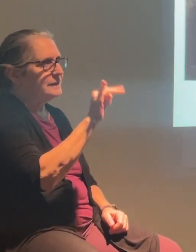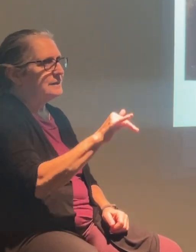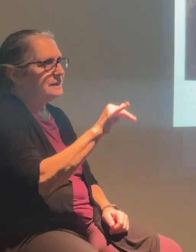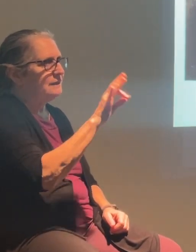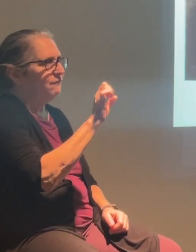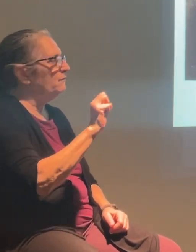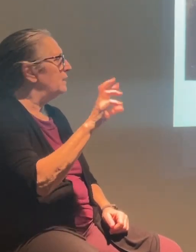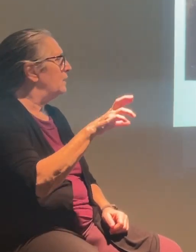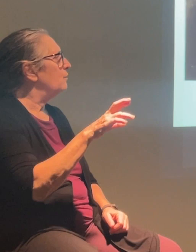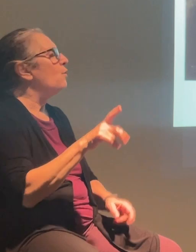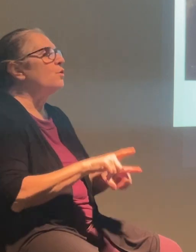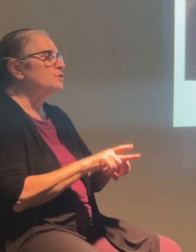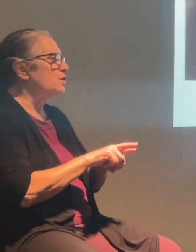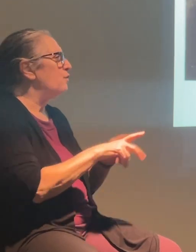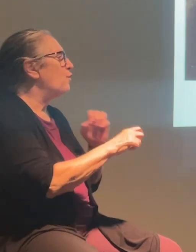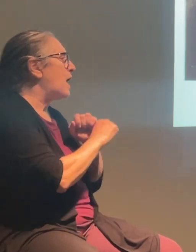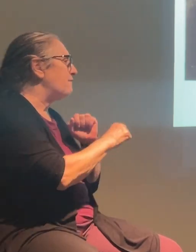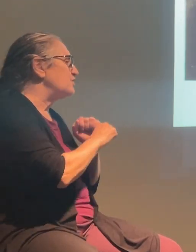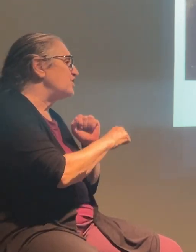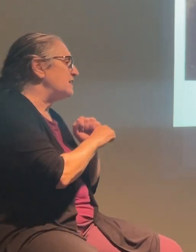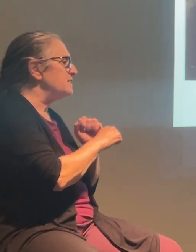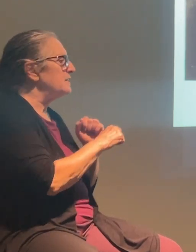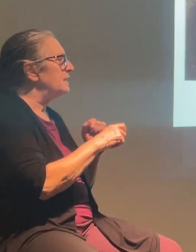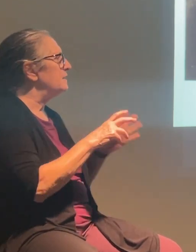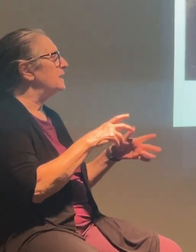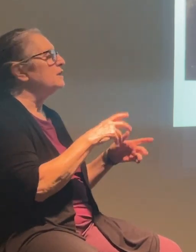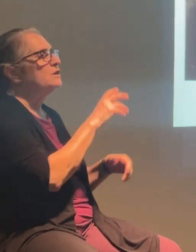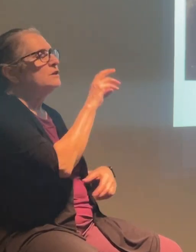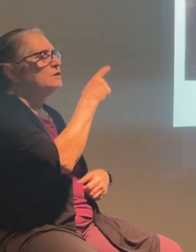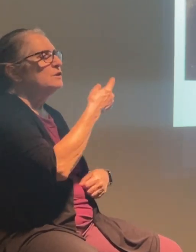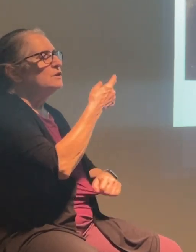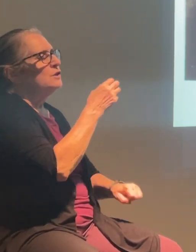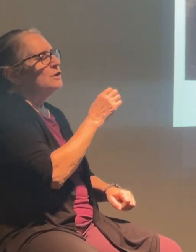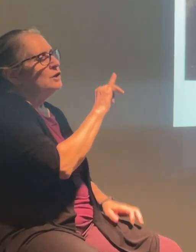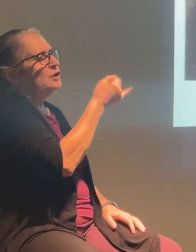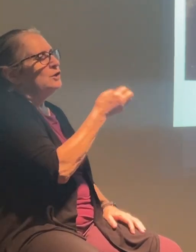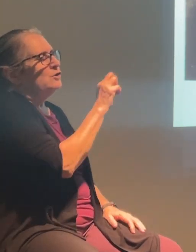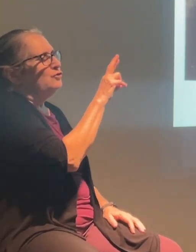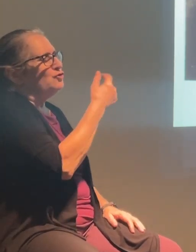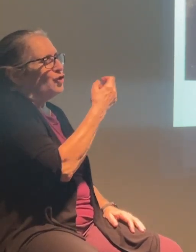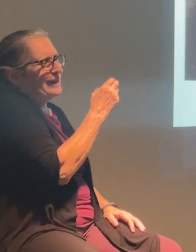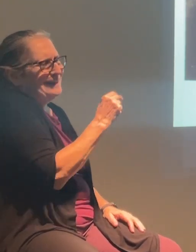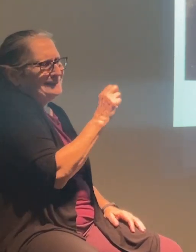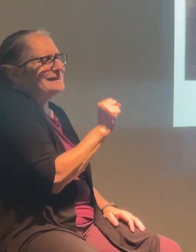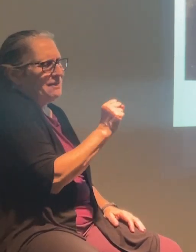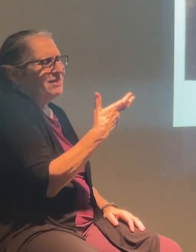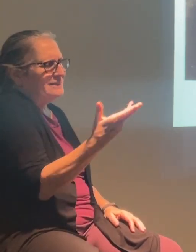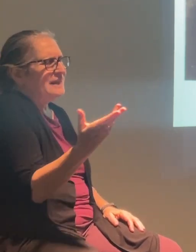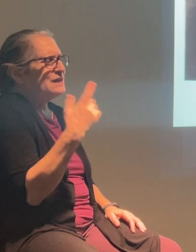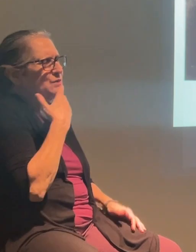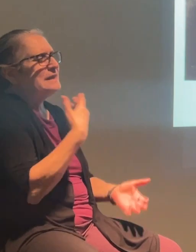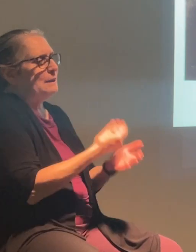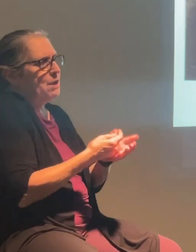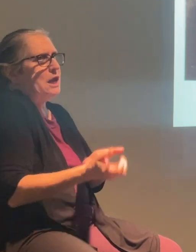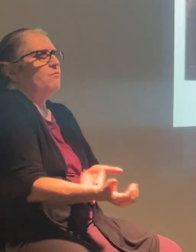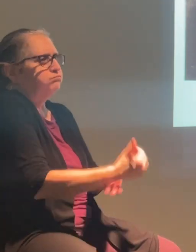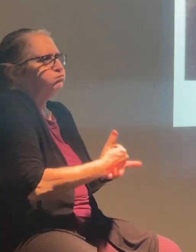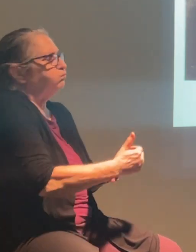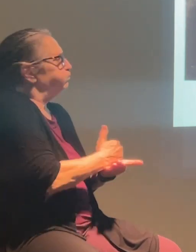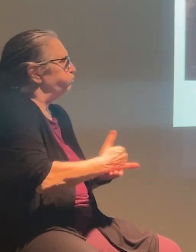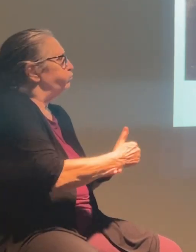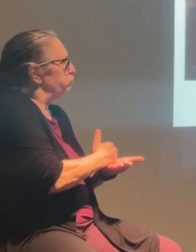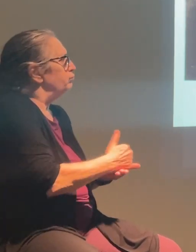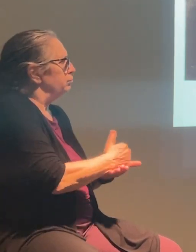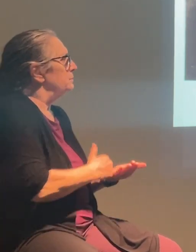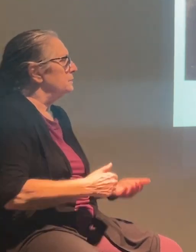things with an advertising firm for like Jergens, ad campaigns and so forth. So obviously very well paid. So I suspect they may have been